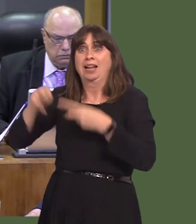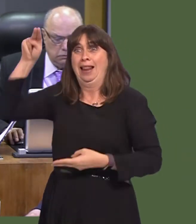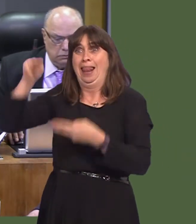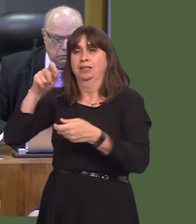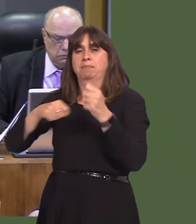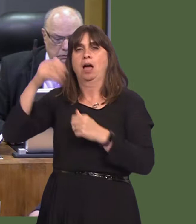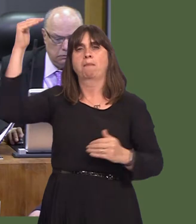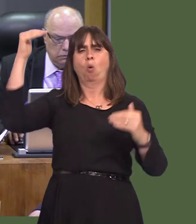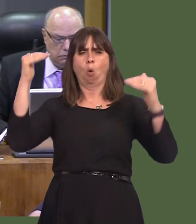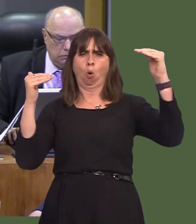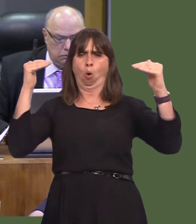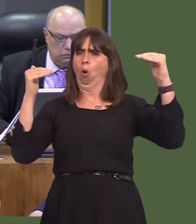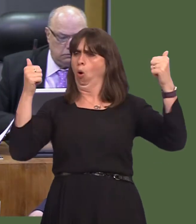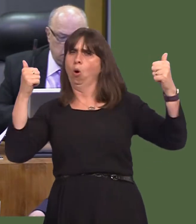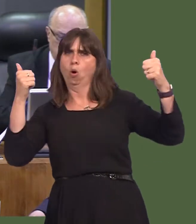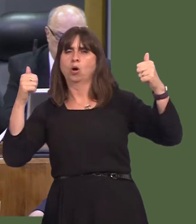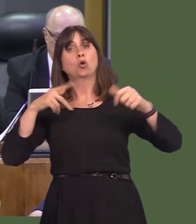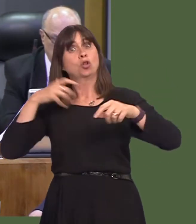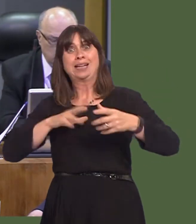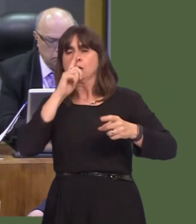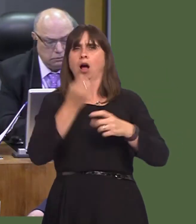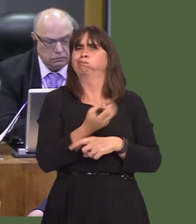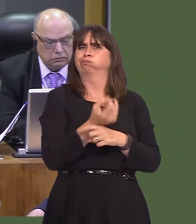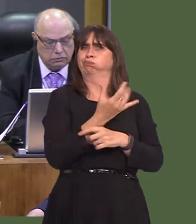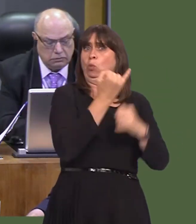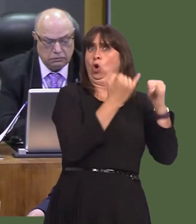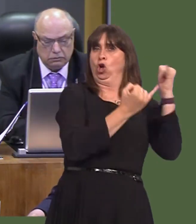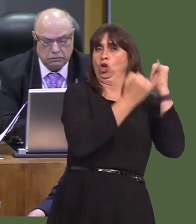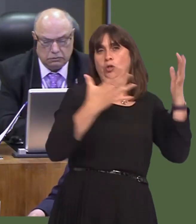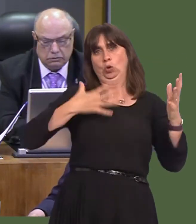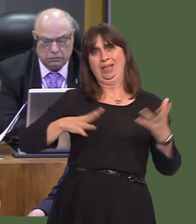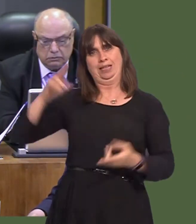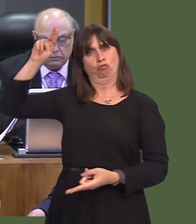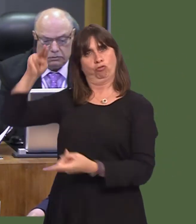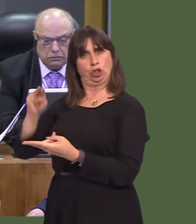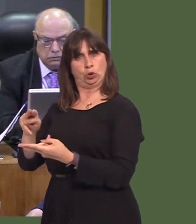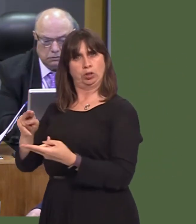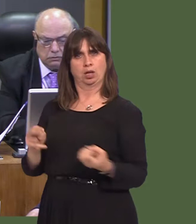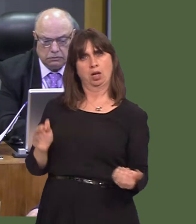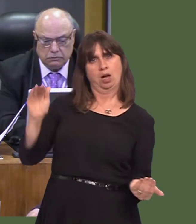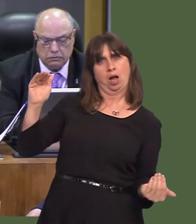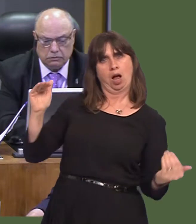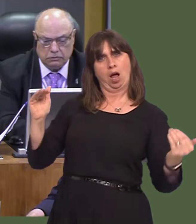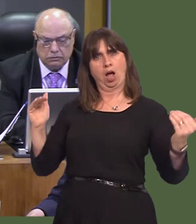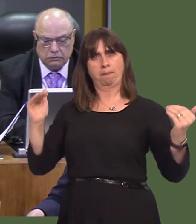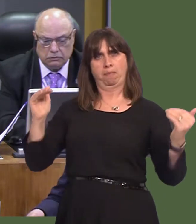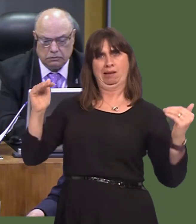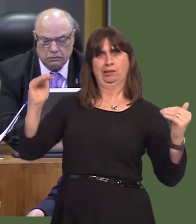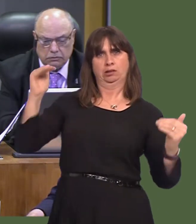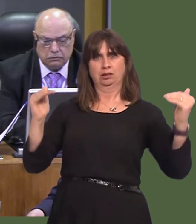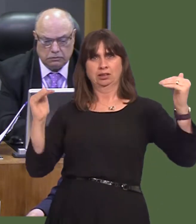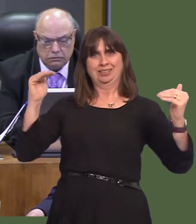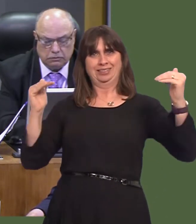Burnham, has brought forward their target for carbon neutrality by a decade. We in the Welsh Conservatives